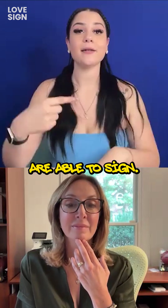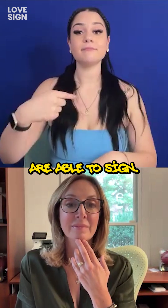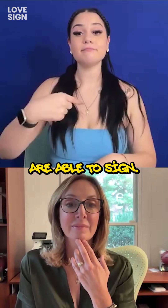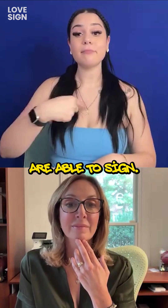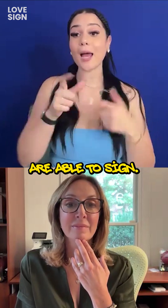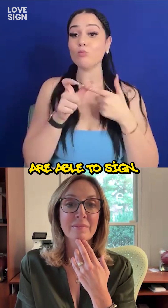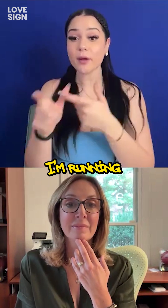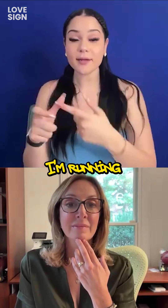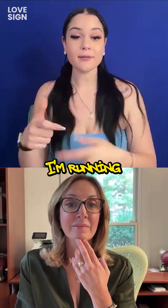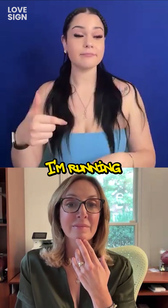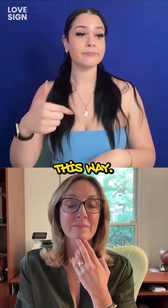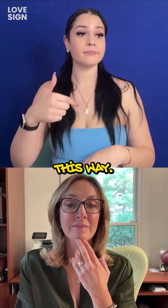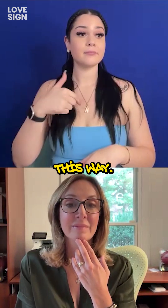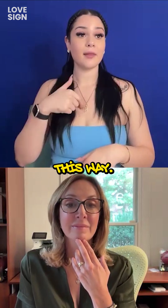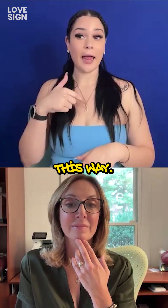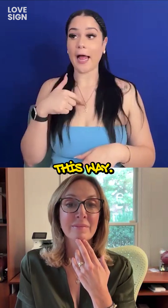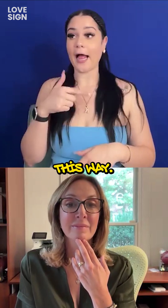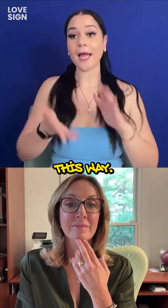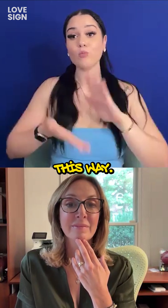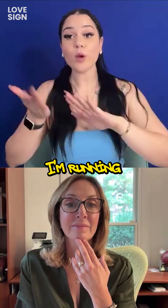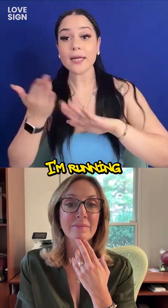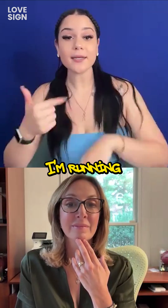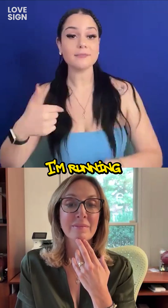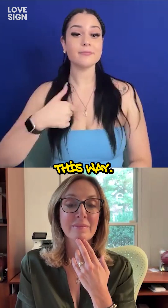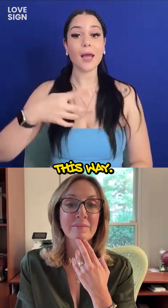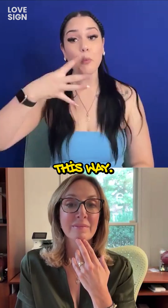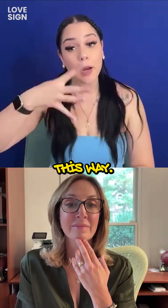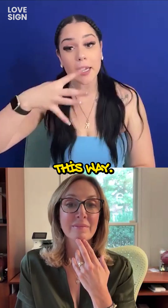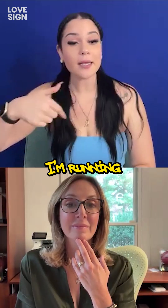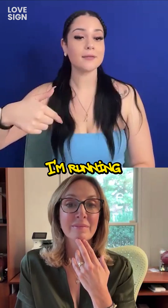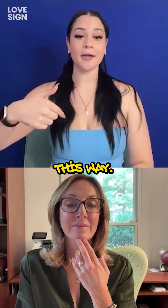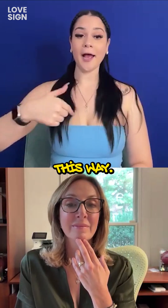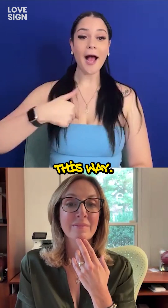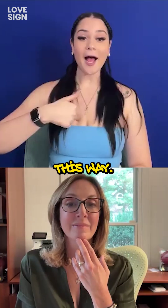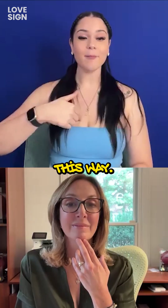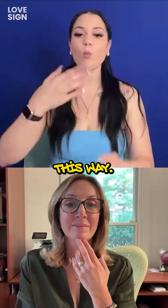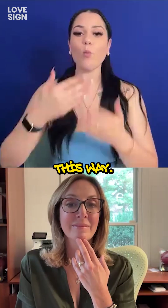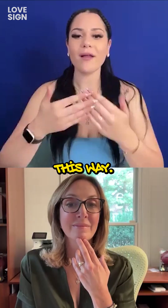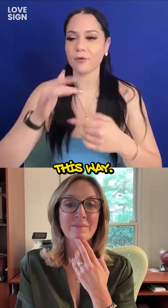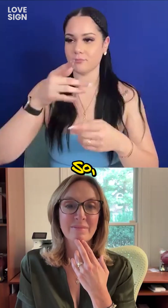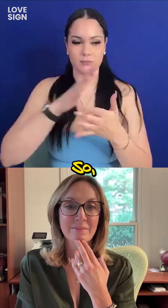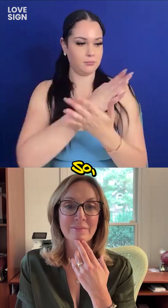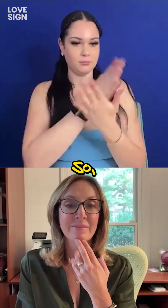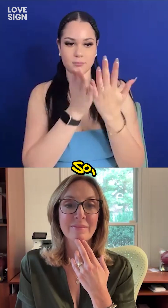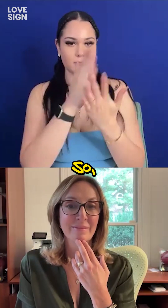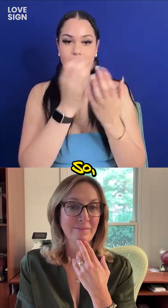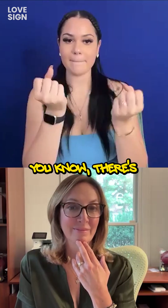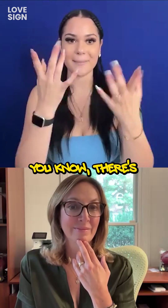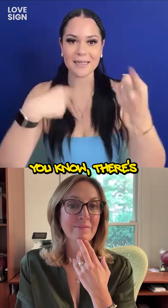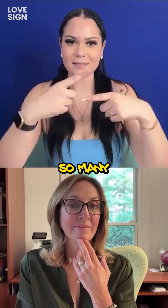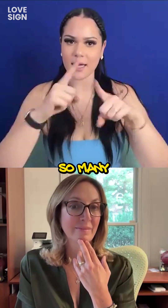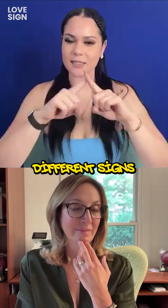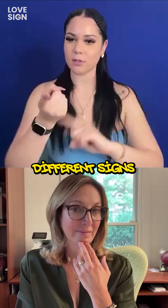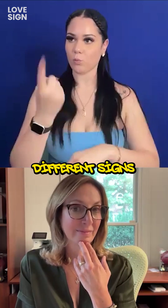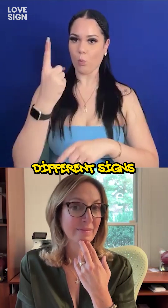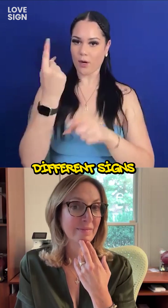So people are able to sign, "I'm running this way, I'm running this way, I'm running this way." So,